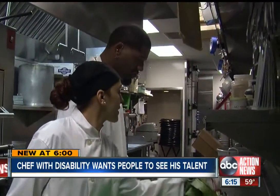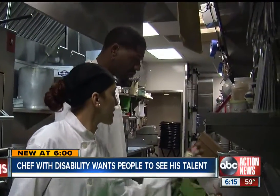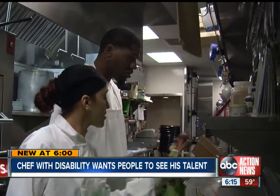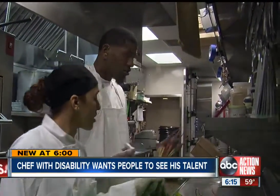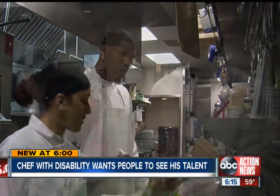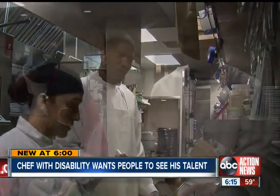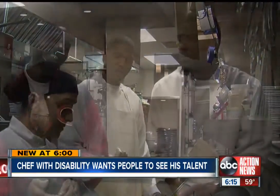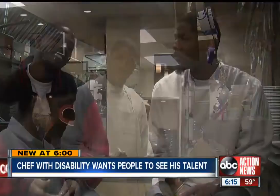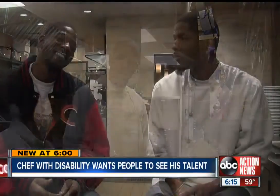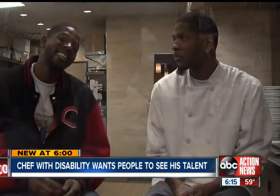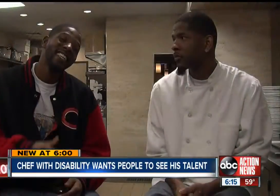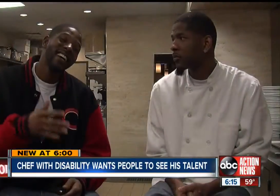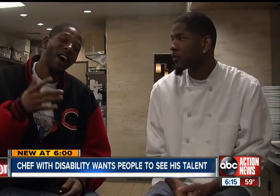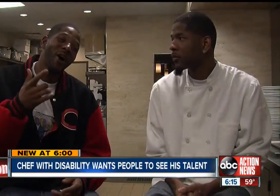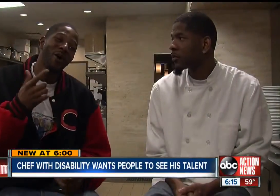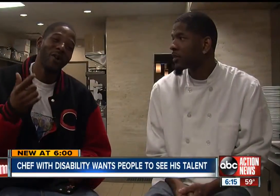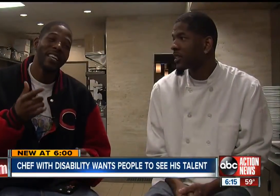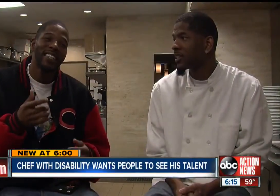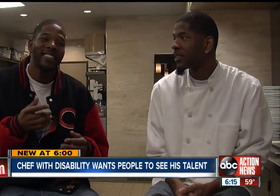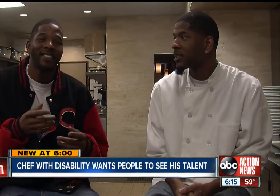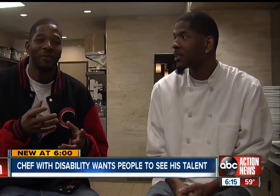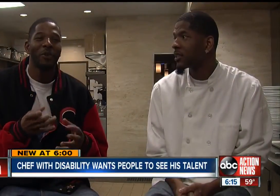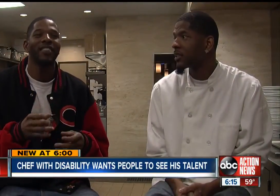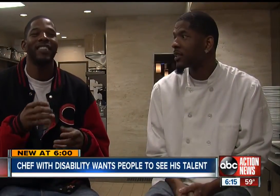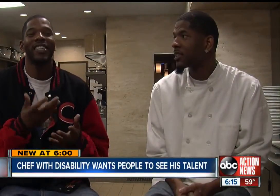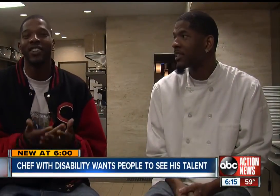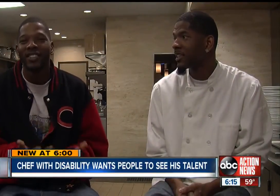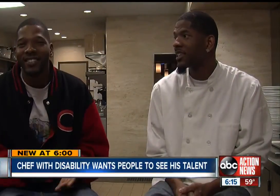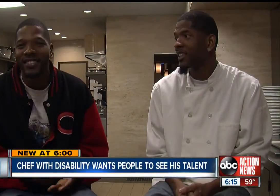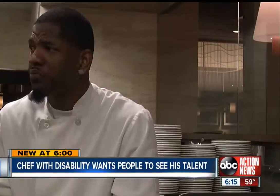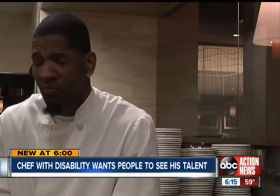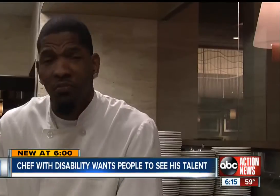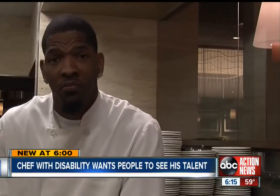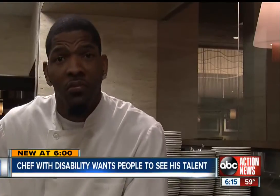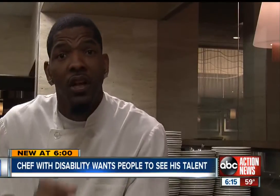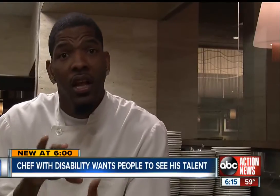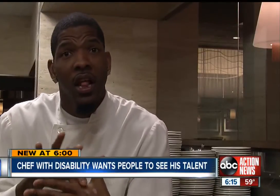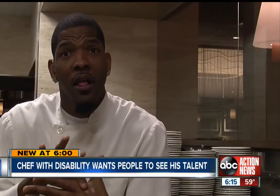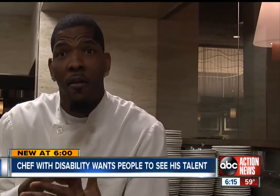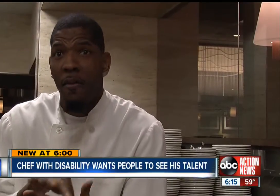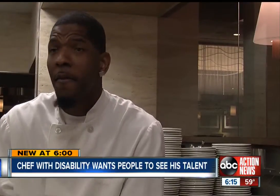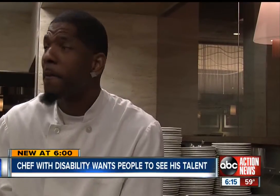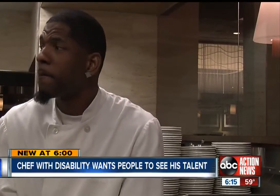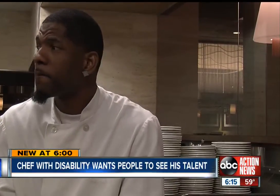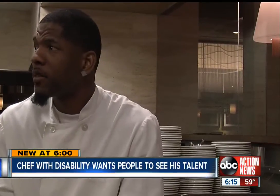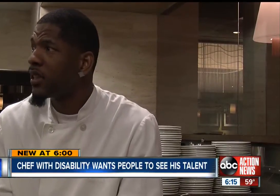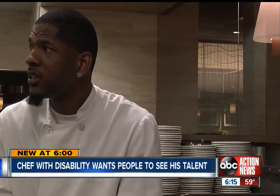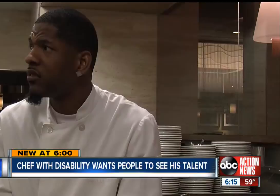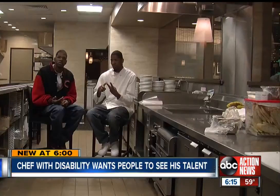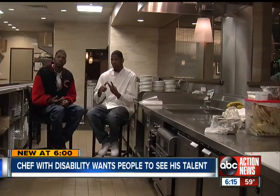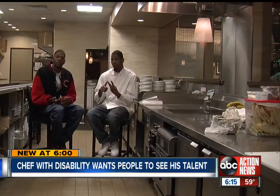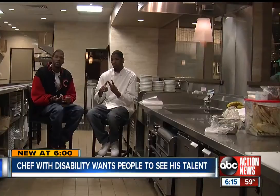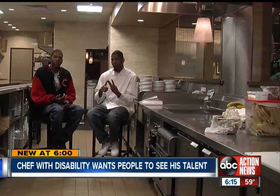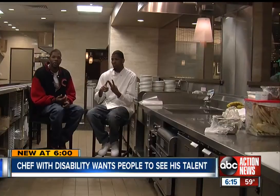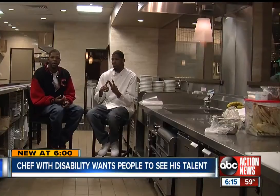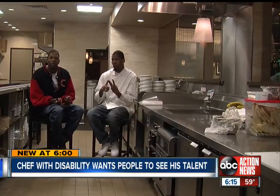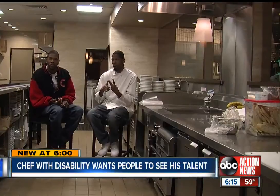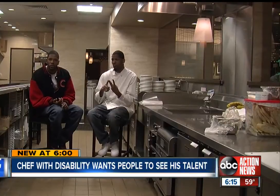is deaf. He always wanted to cook. Since speaking can be difficult for Charleston, his identical twin Charles